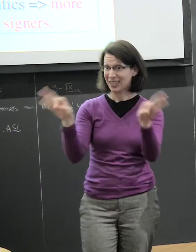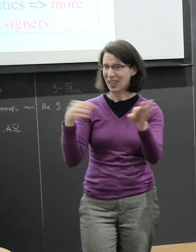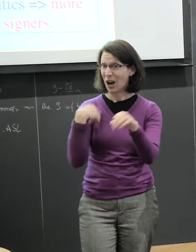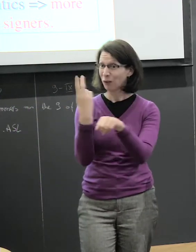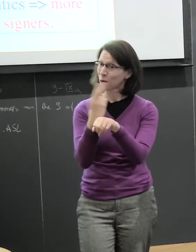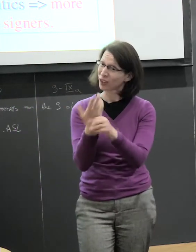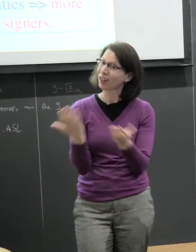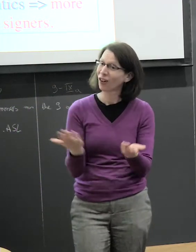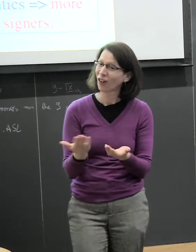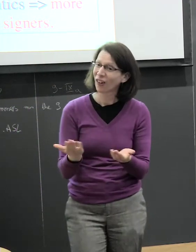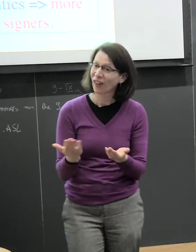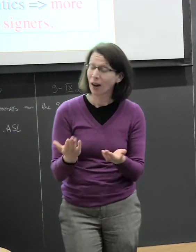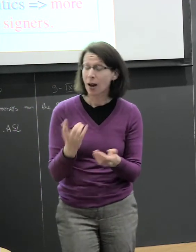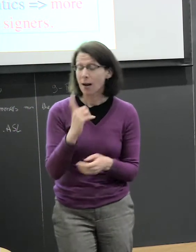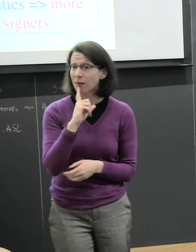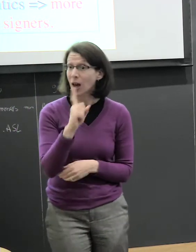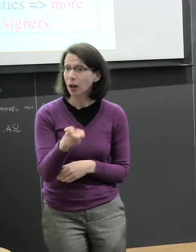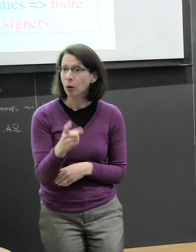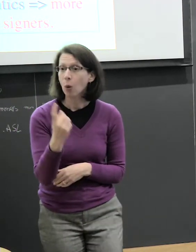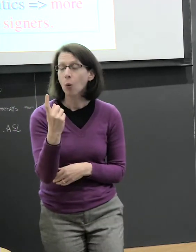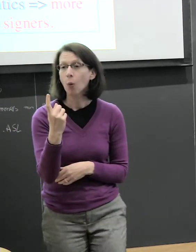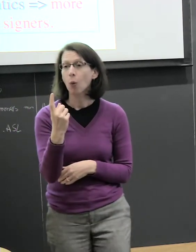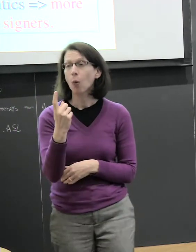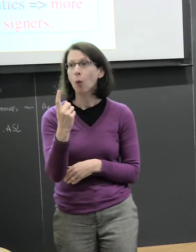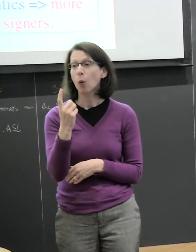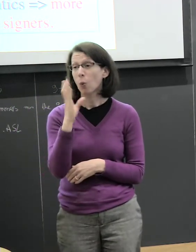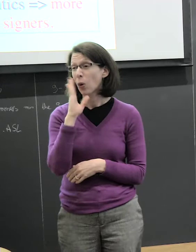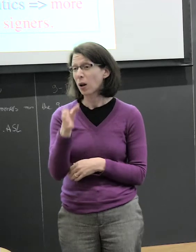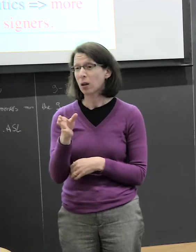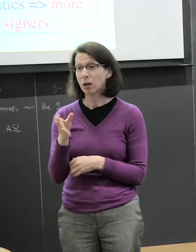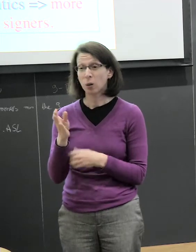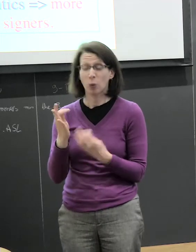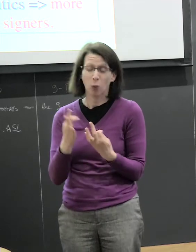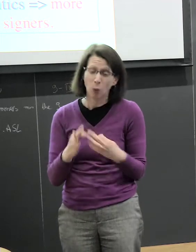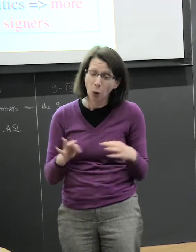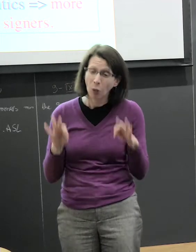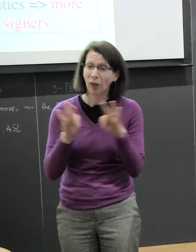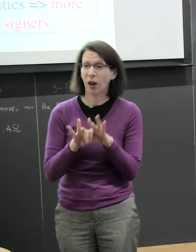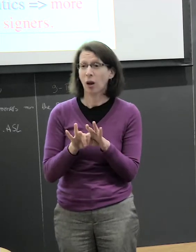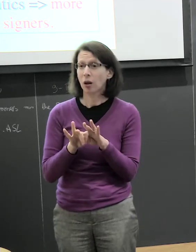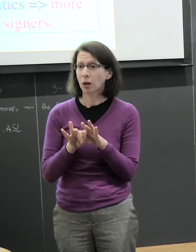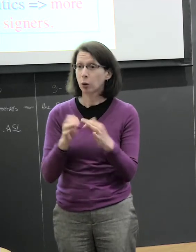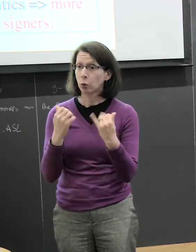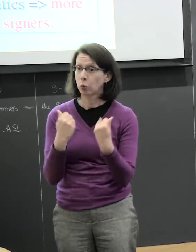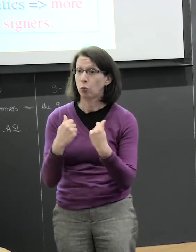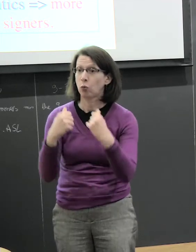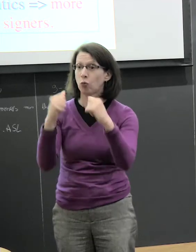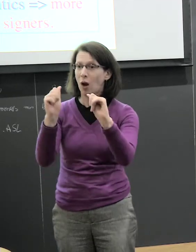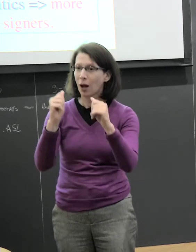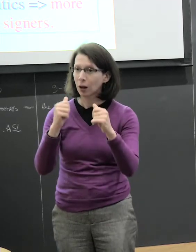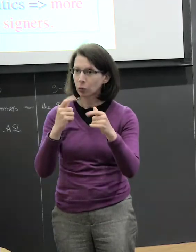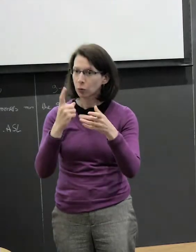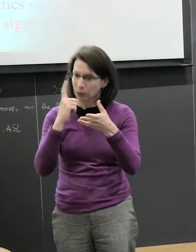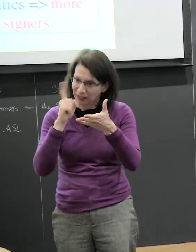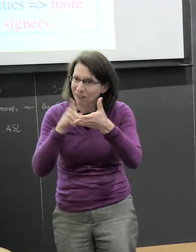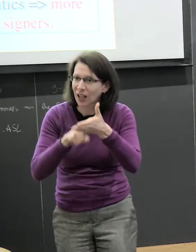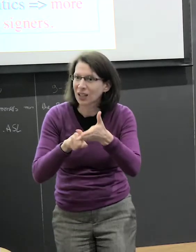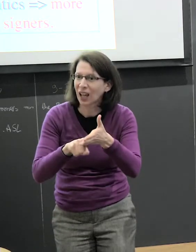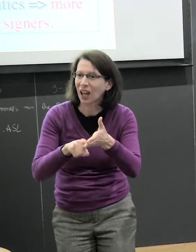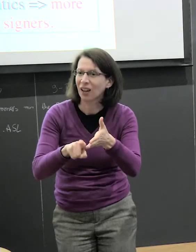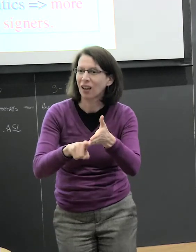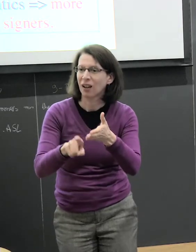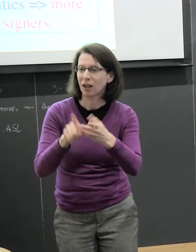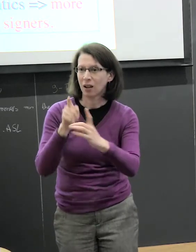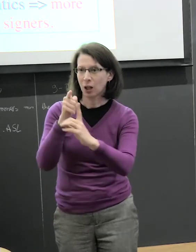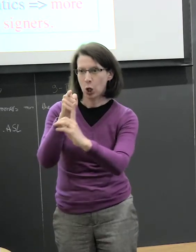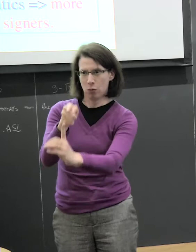here. And in fact, it would be absolutely worth it to try to investigate, in